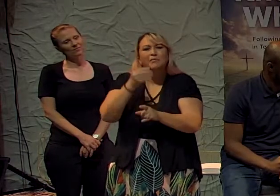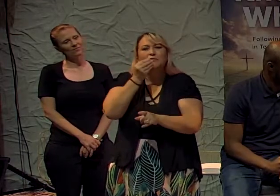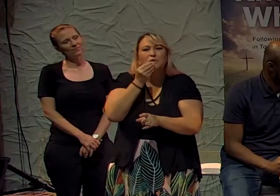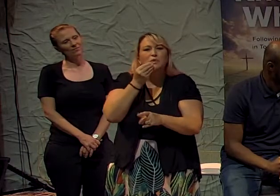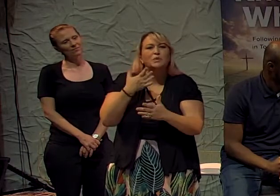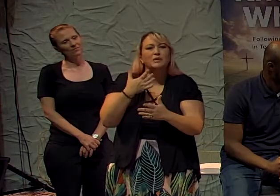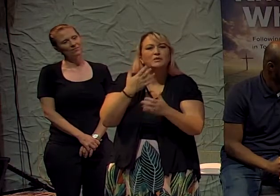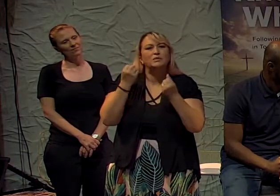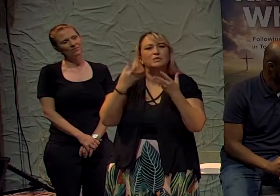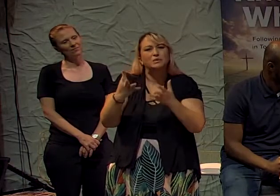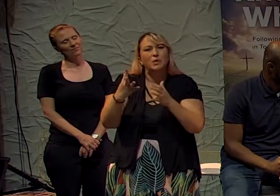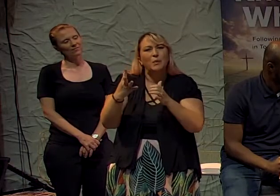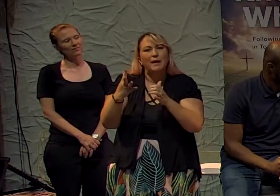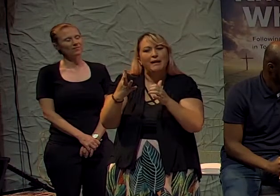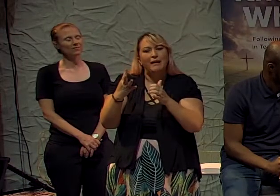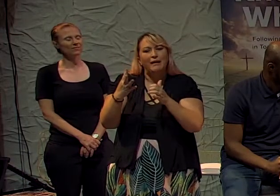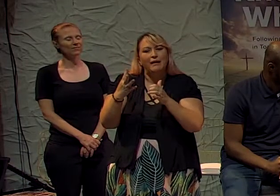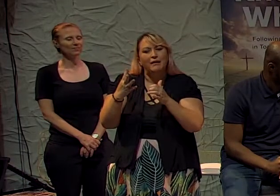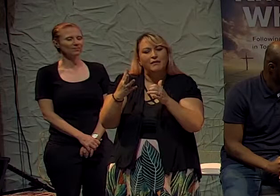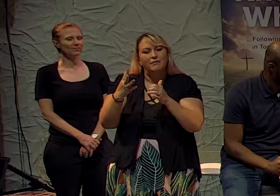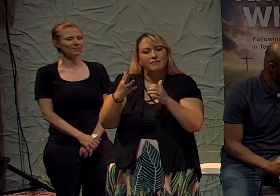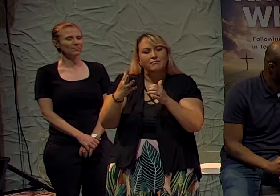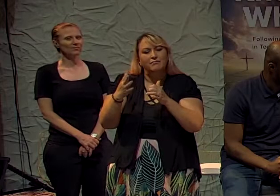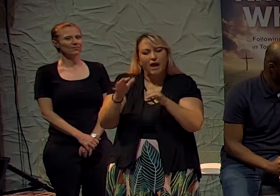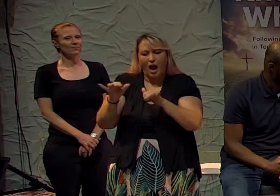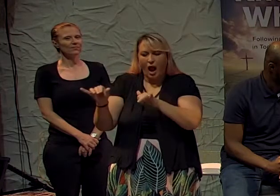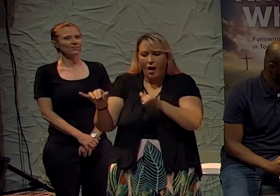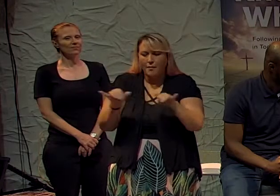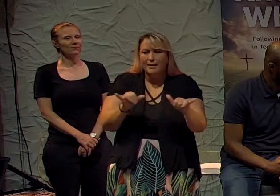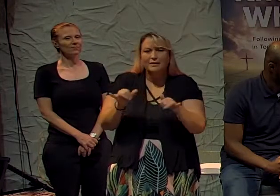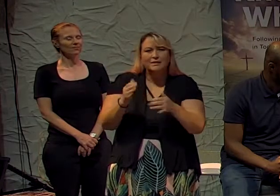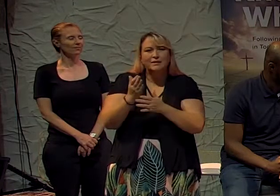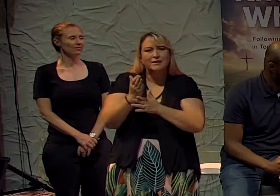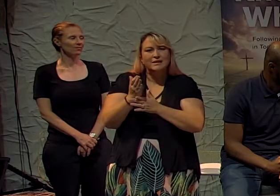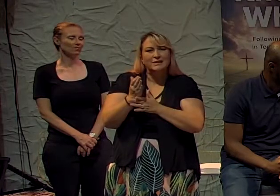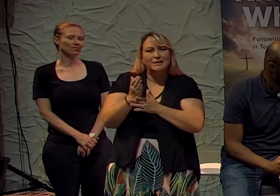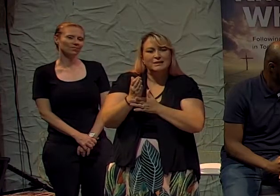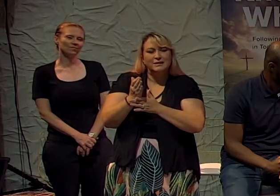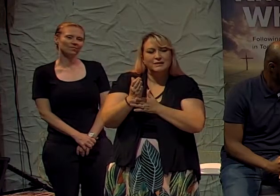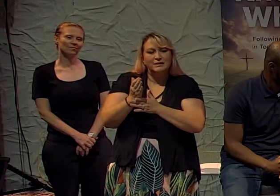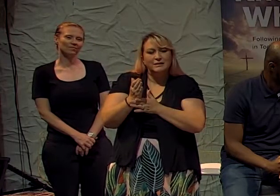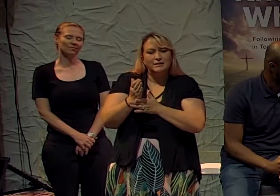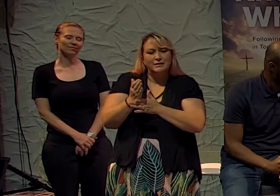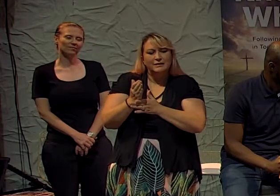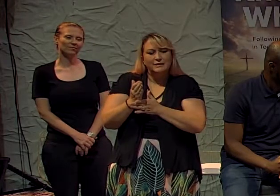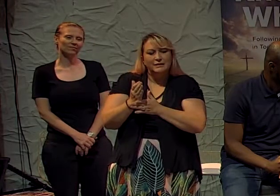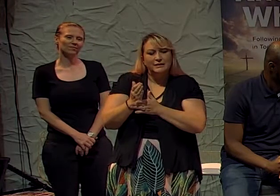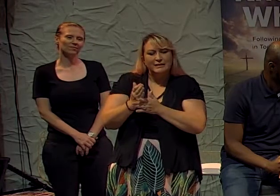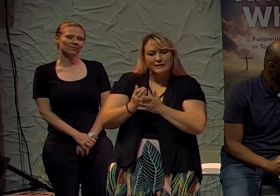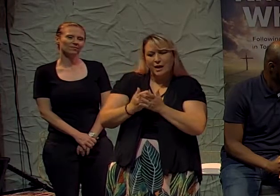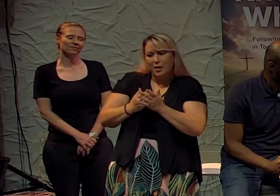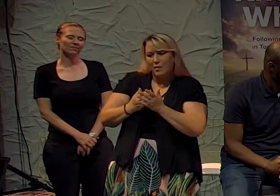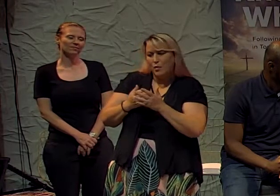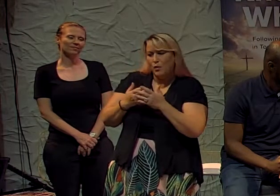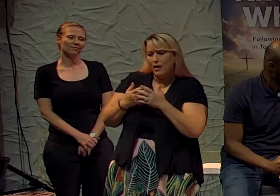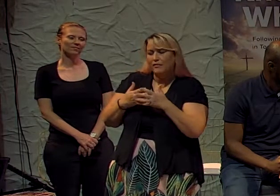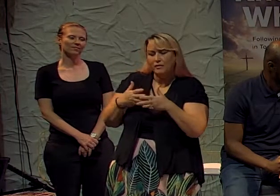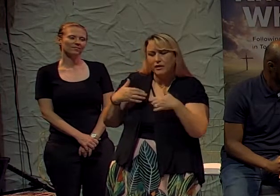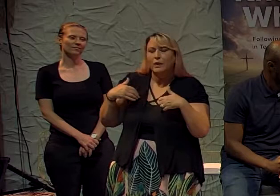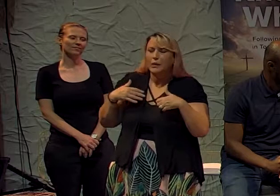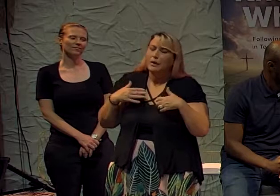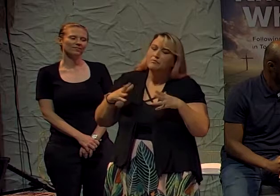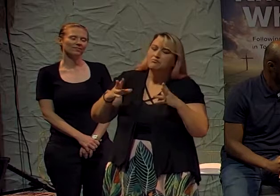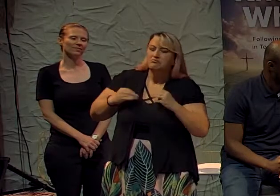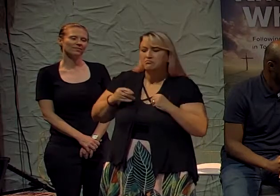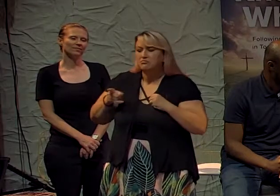common, and some of it we've given in each other's lane to like more of.